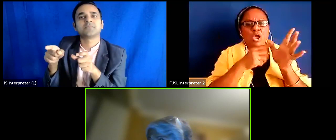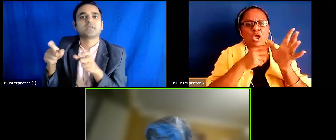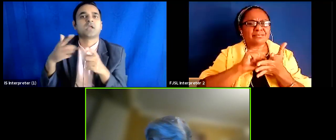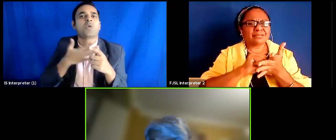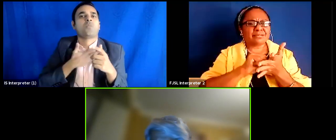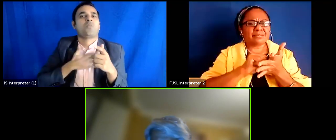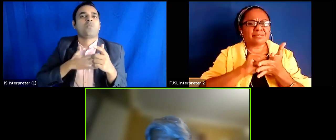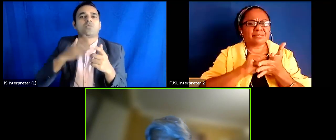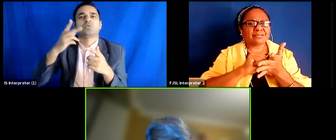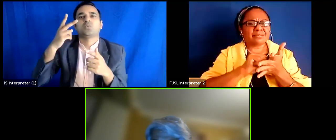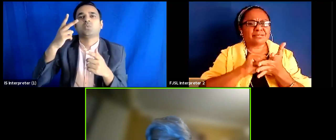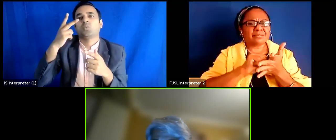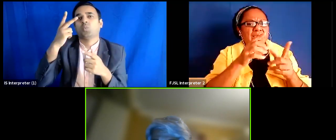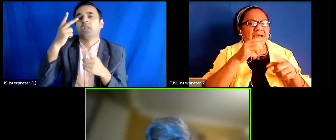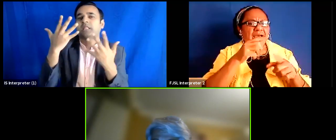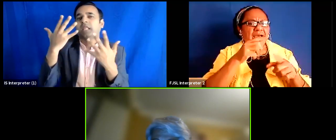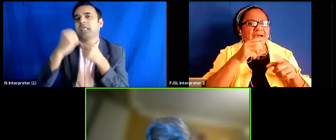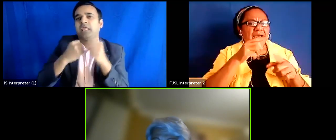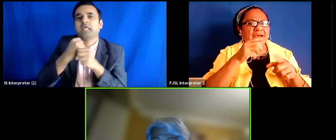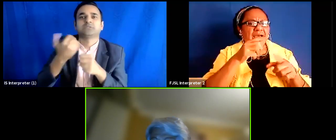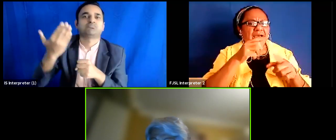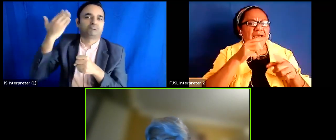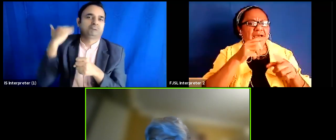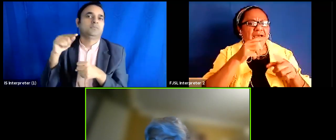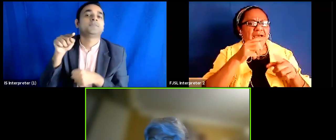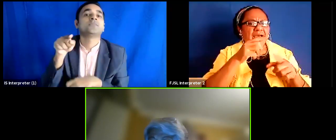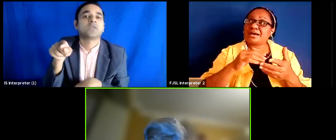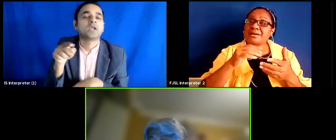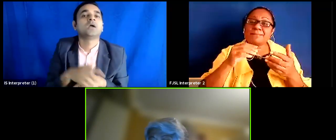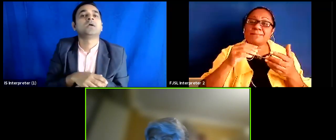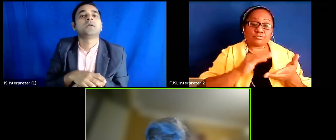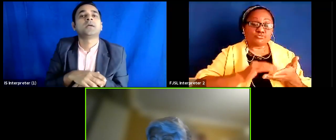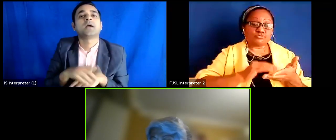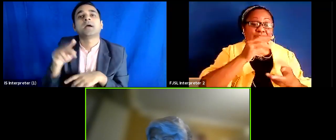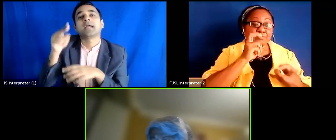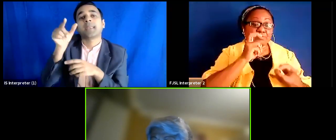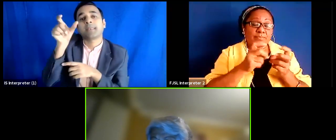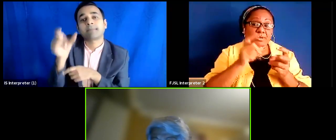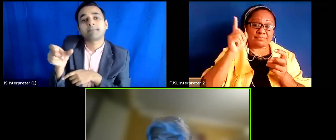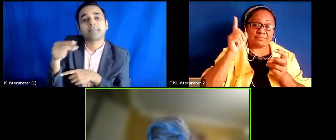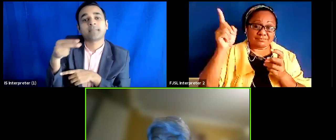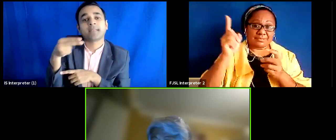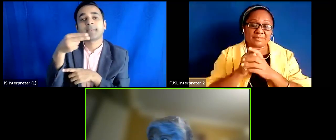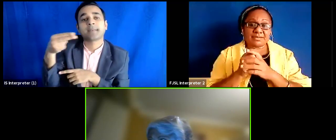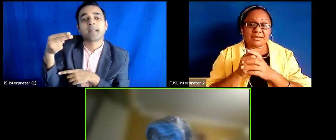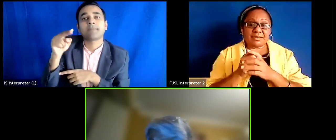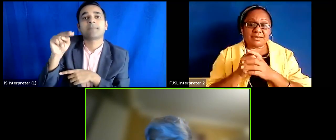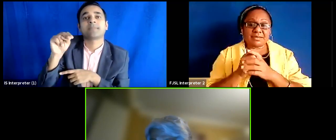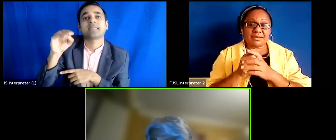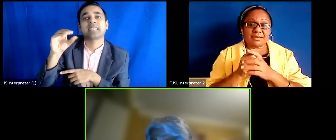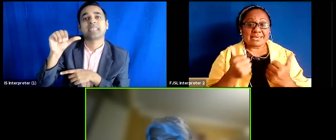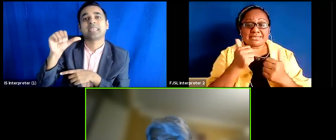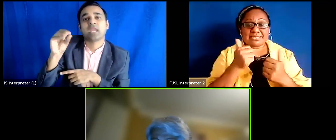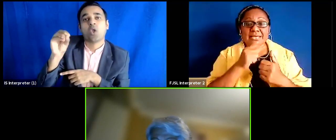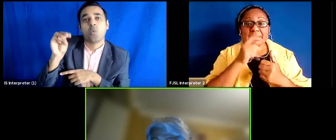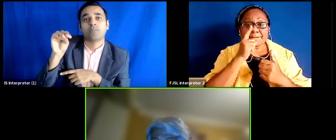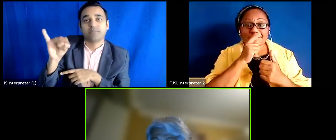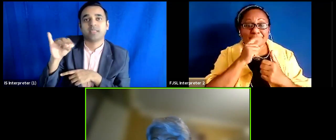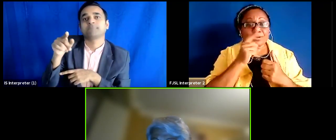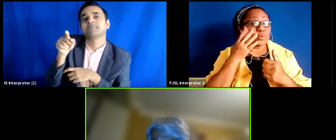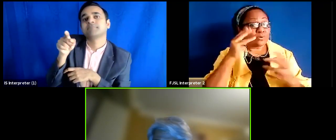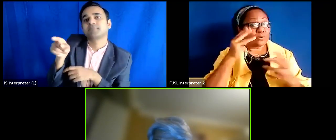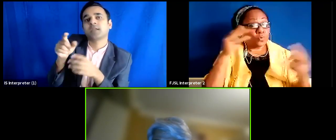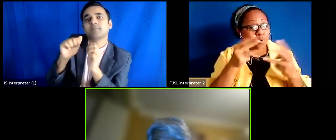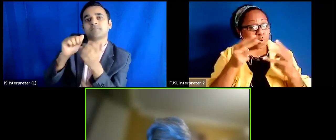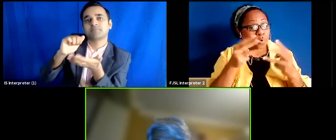Rise of Disaster Capitalism. Klein was initially reacting to reconstruction efforts after war,